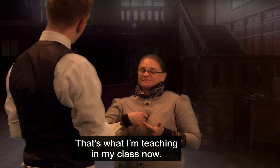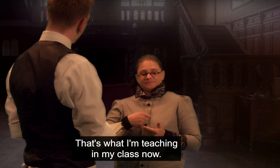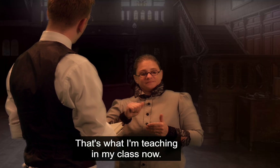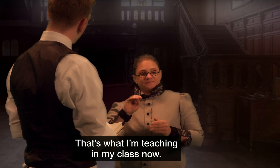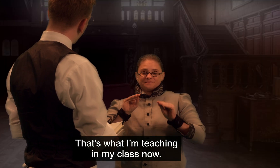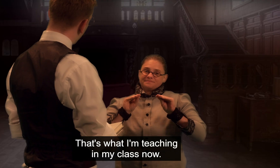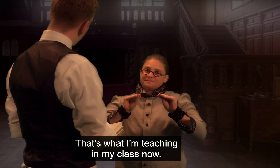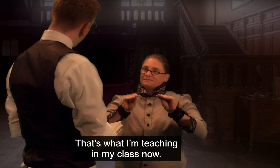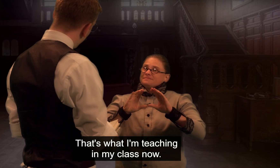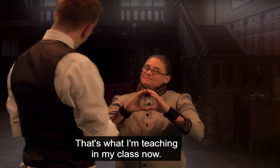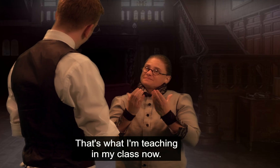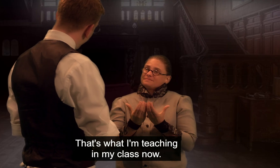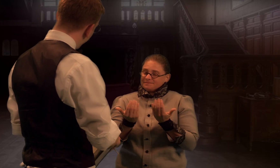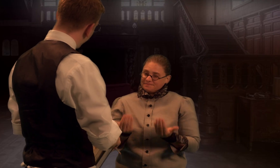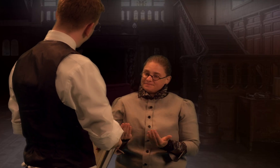That's what I'm teaching in my class now.